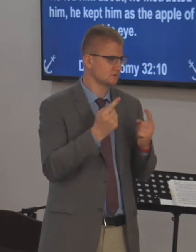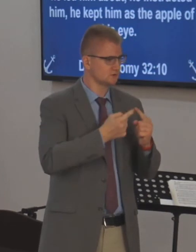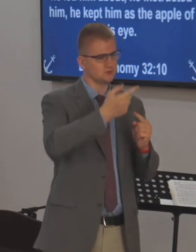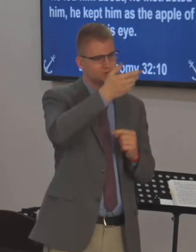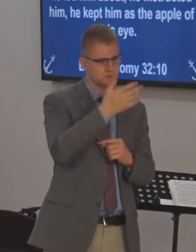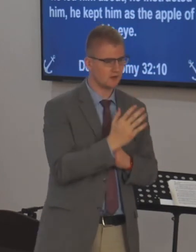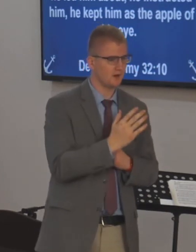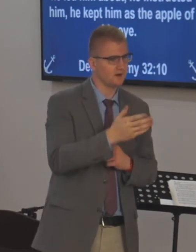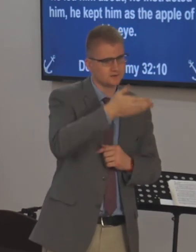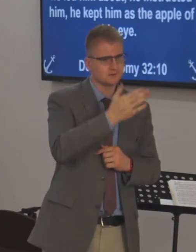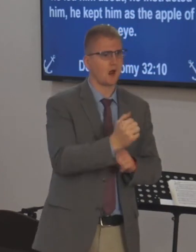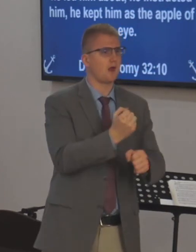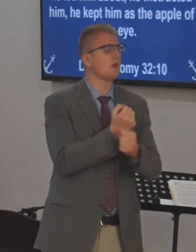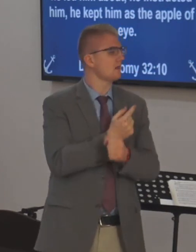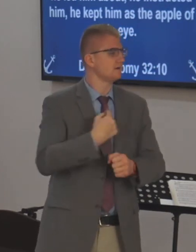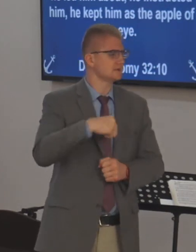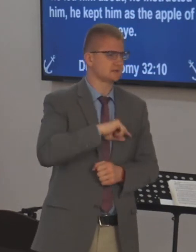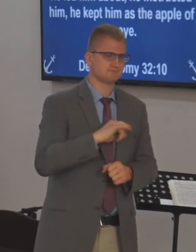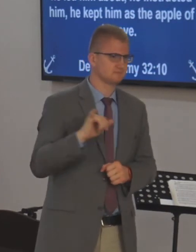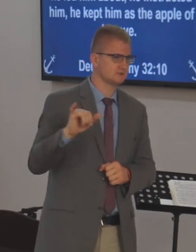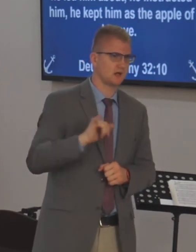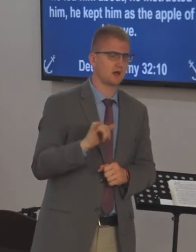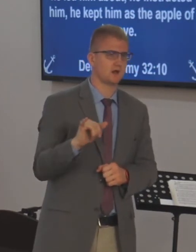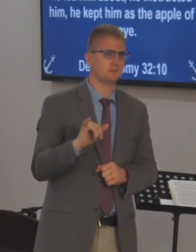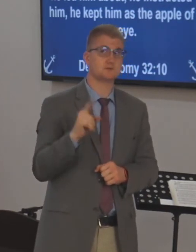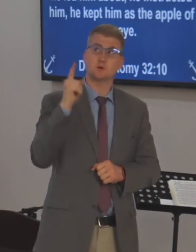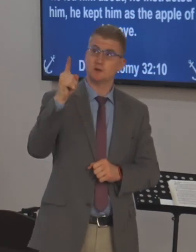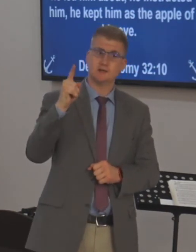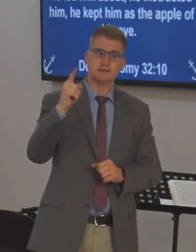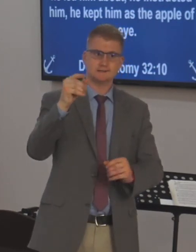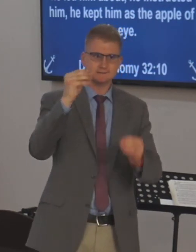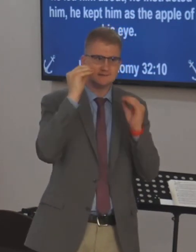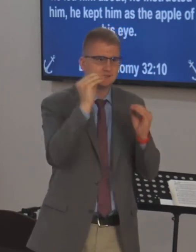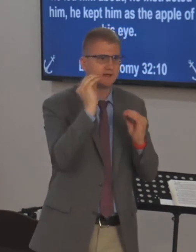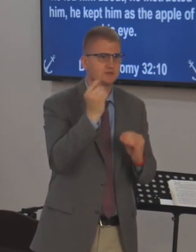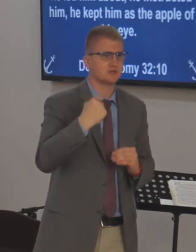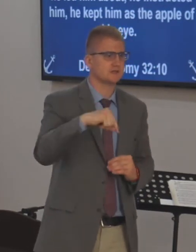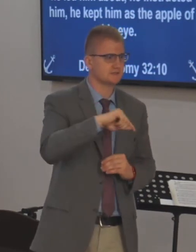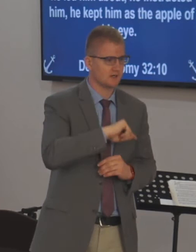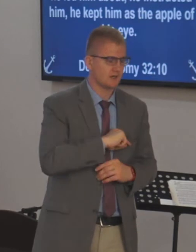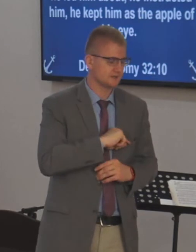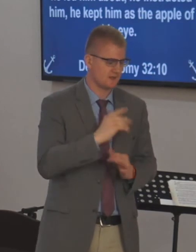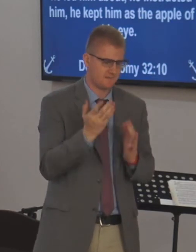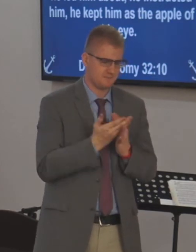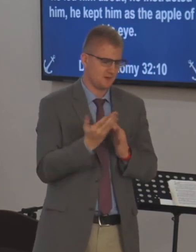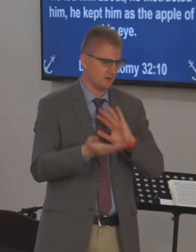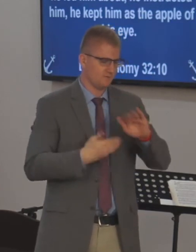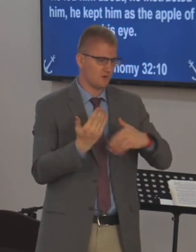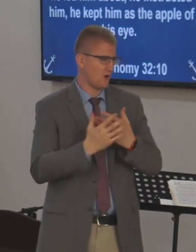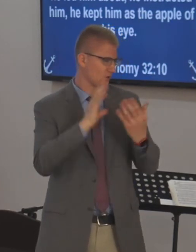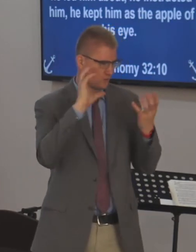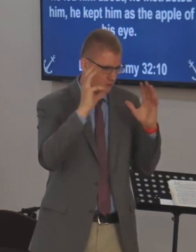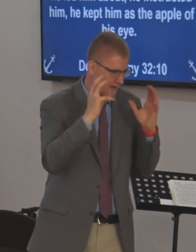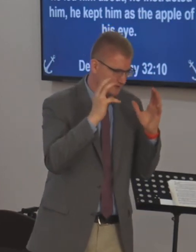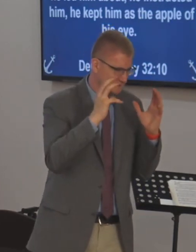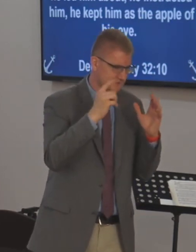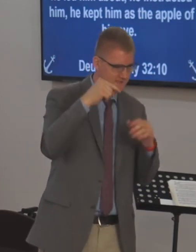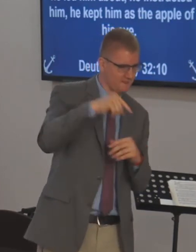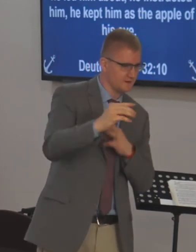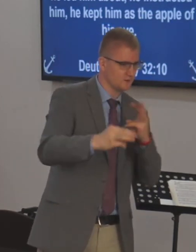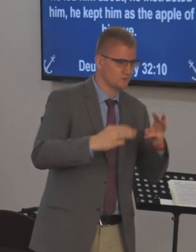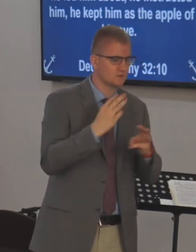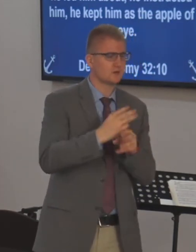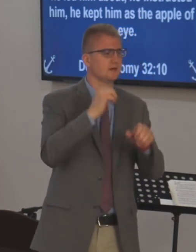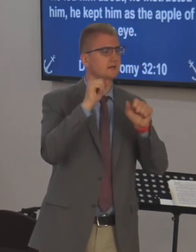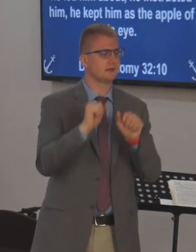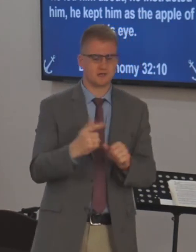God loves us, and he instructs us. And even in the midst of all this craziness, you can turn to the word of God, and God will strengthen